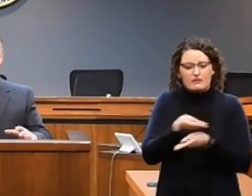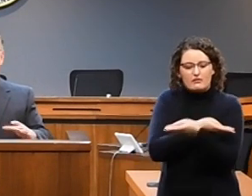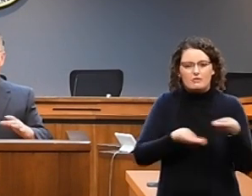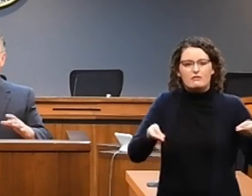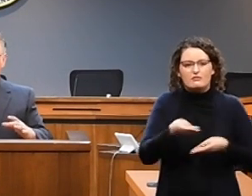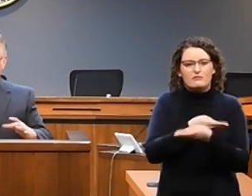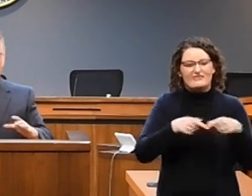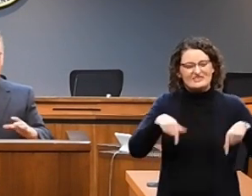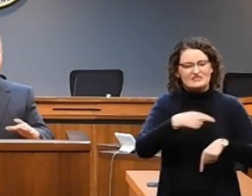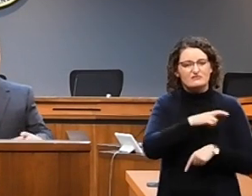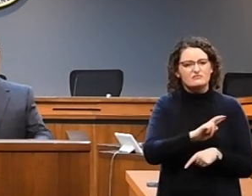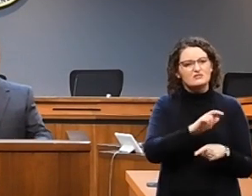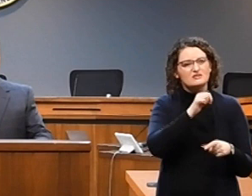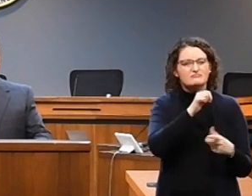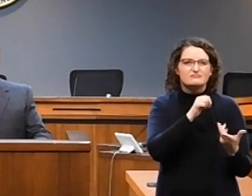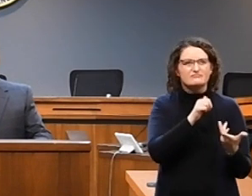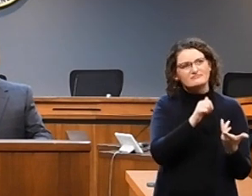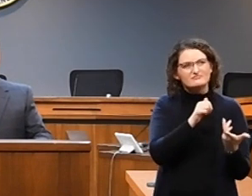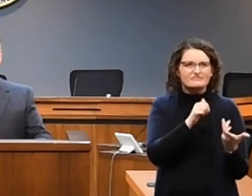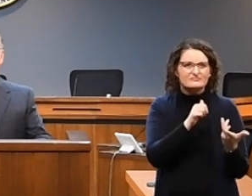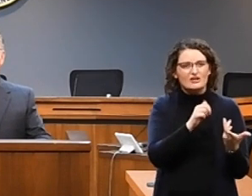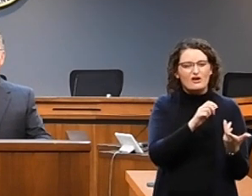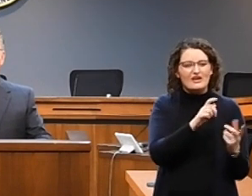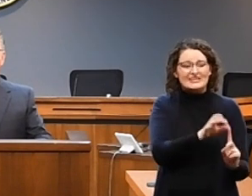outside of relatively limited